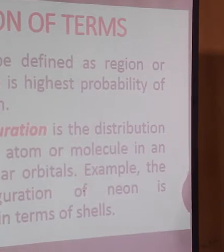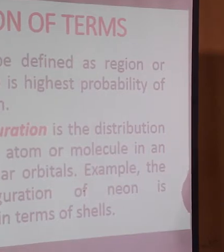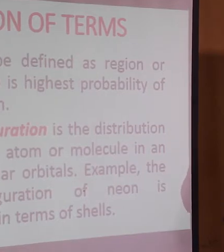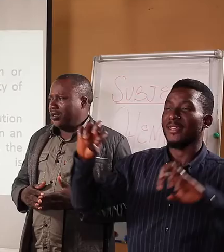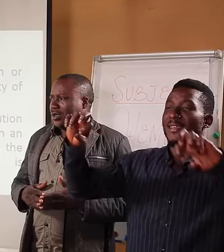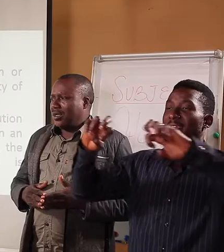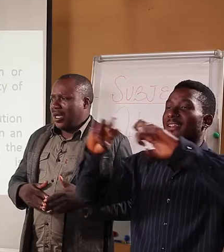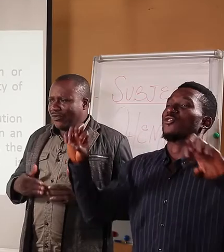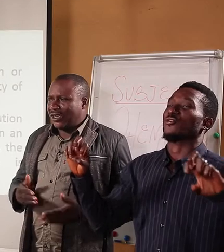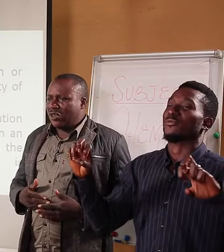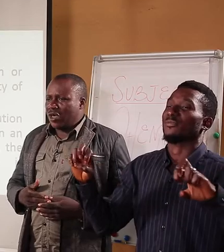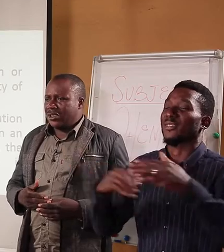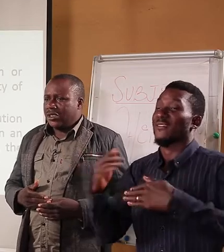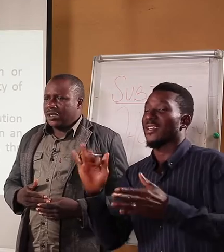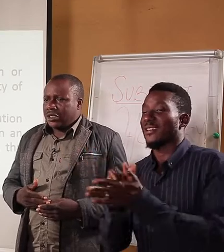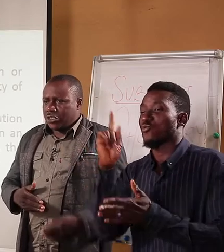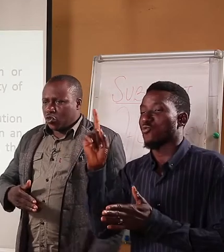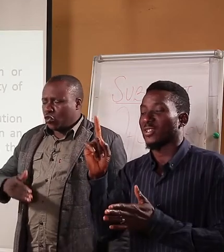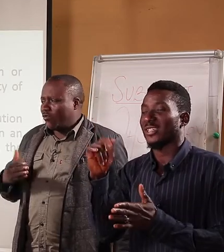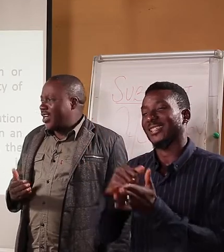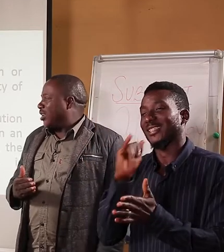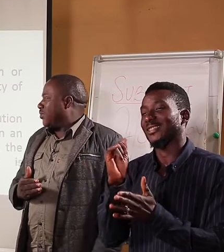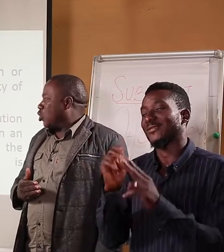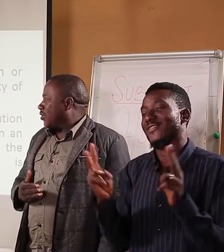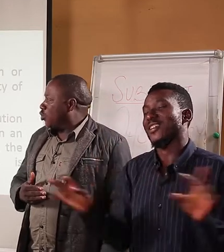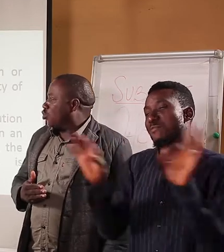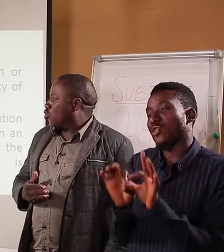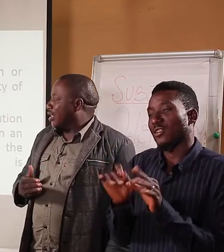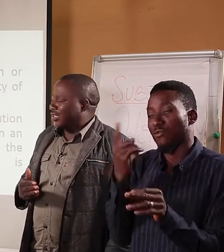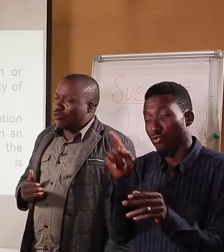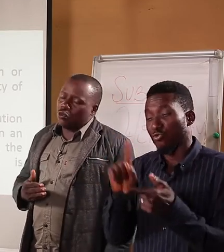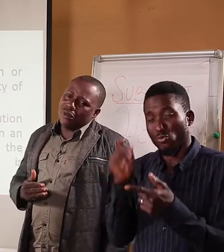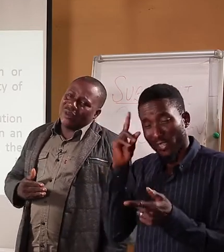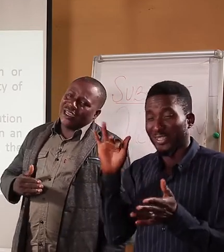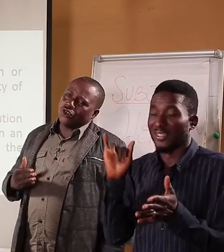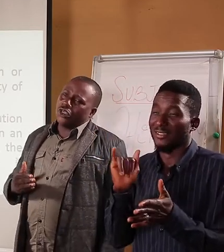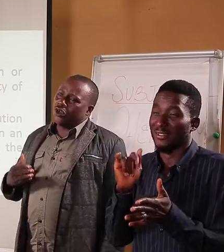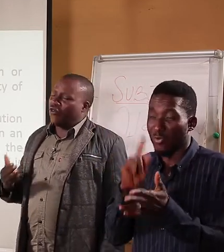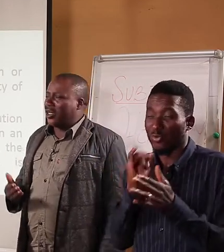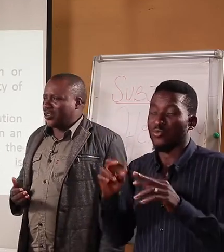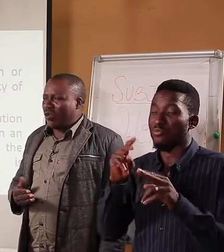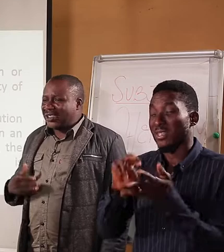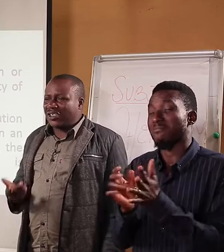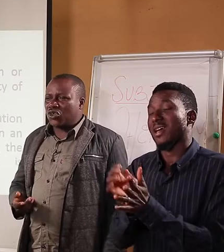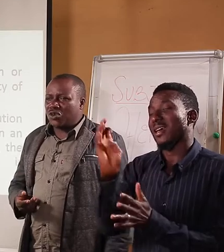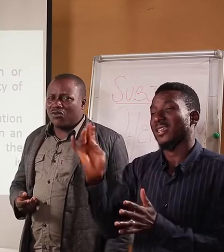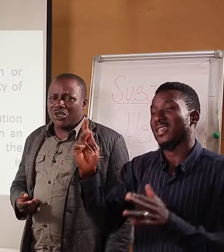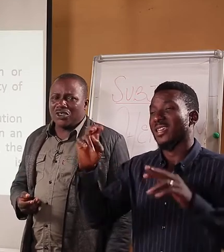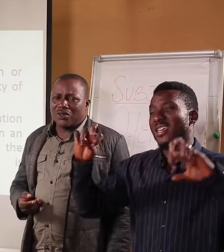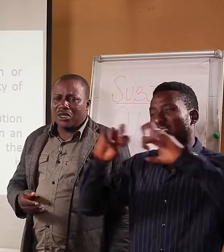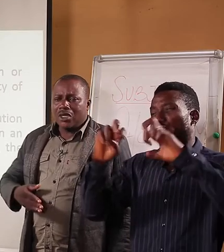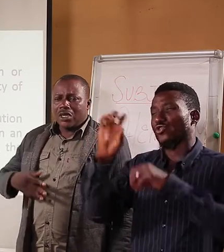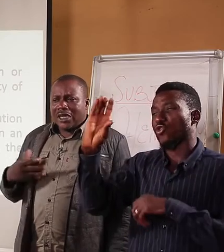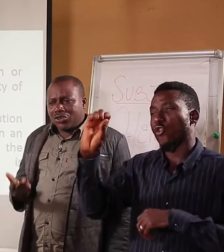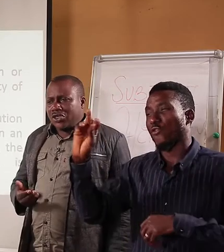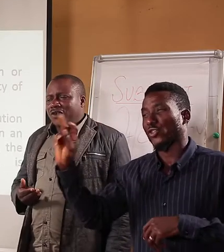an electron. After that one, it is also very, very important for you to understand what we mean by electronic configuration. What is electronic